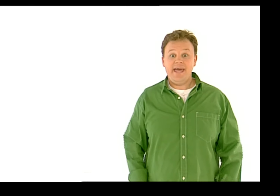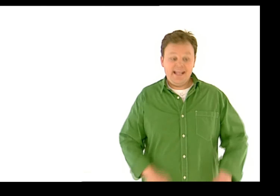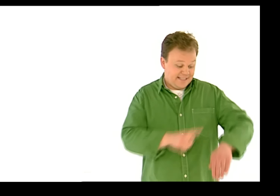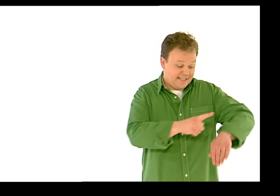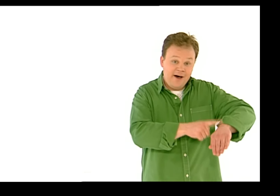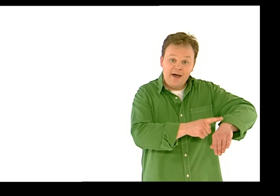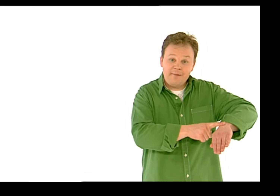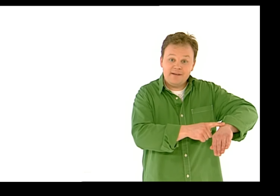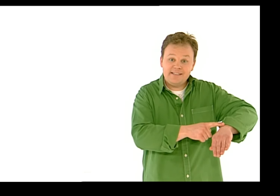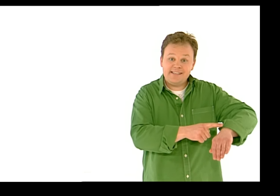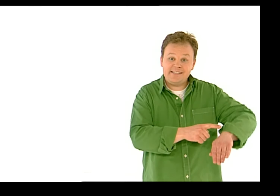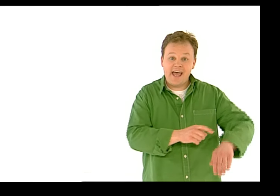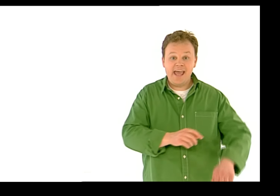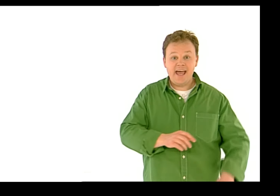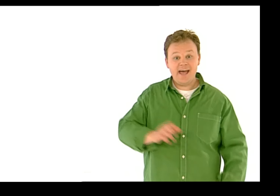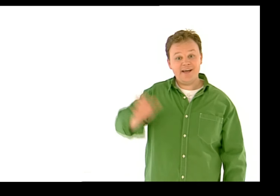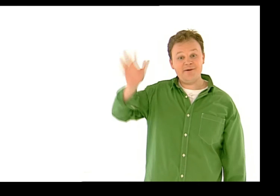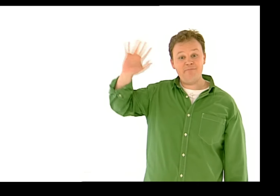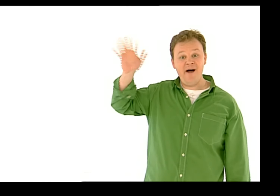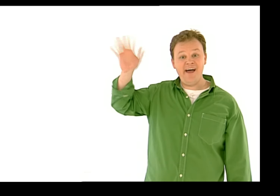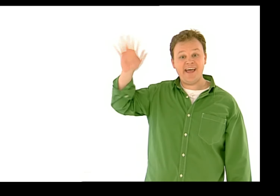It's time to say goodbye.